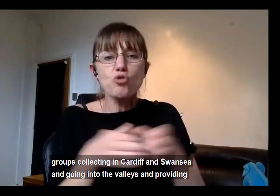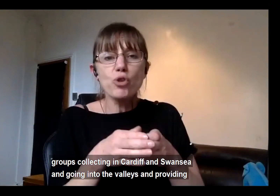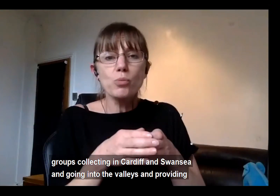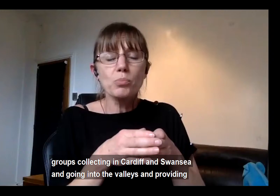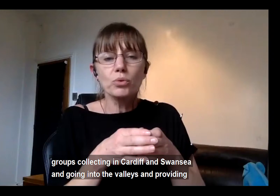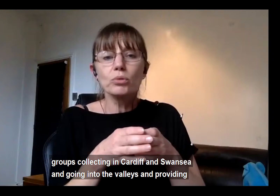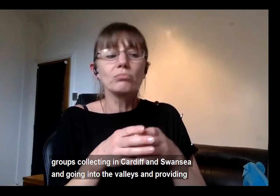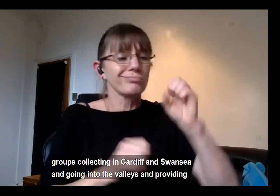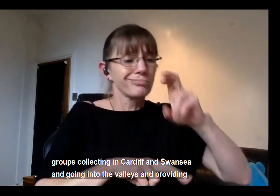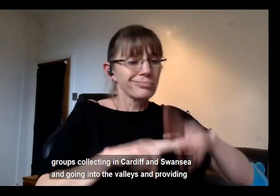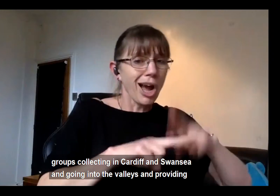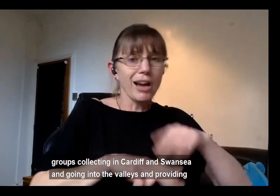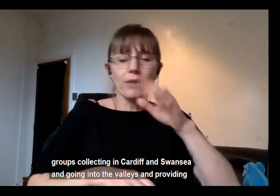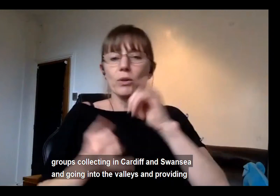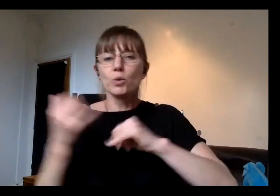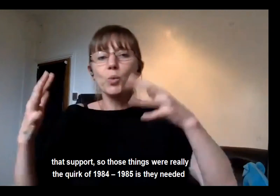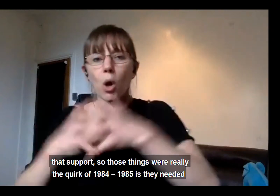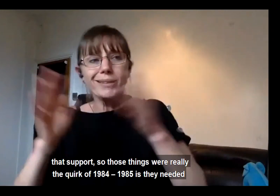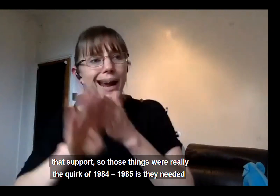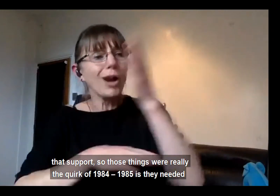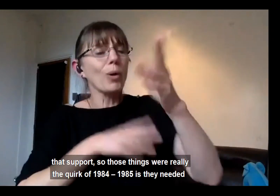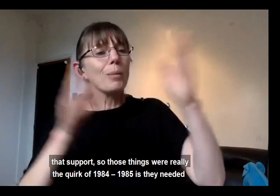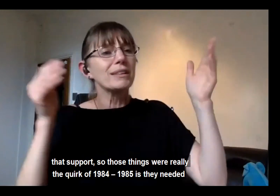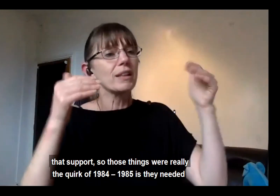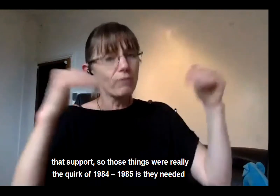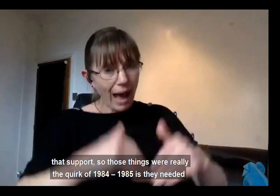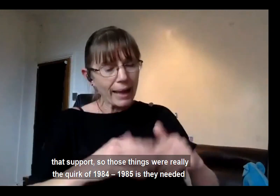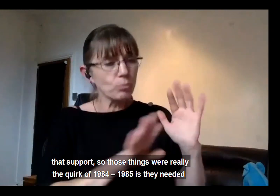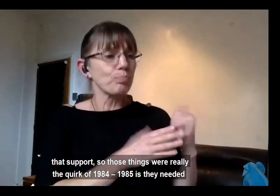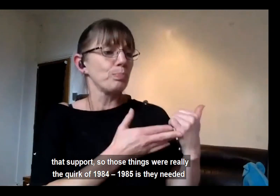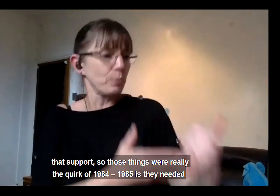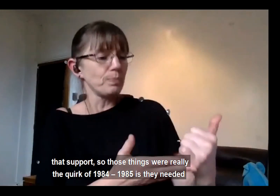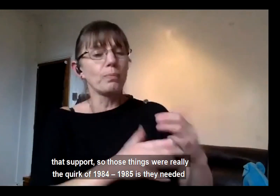Cardiff and Swansea and going into the valleys and providing that support. So